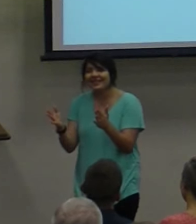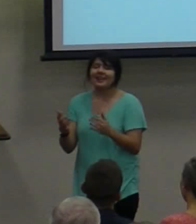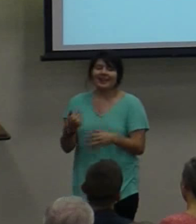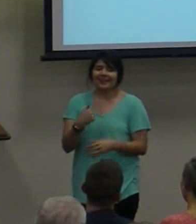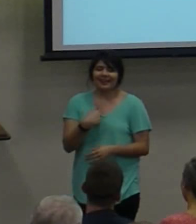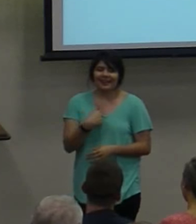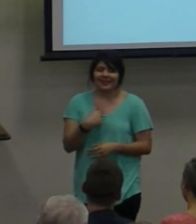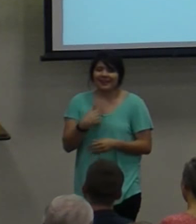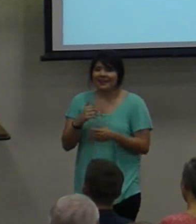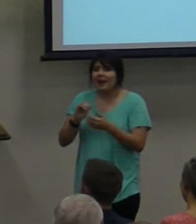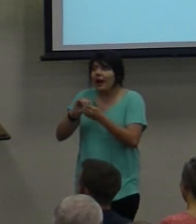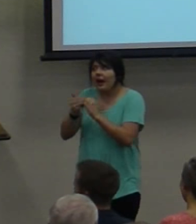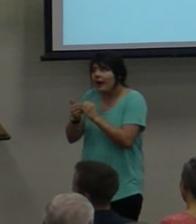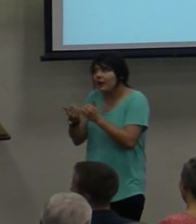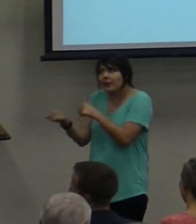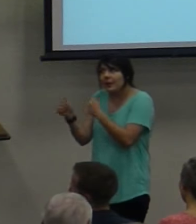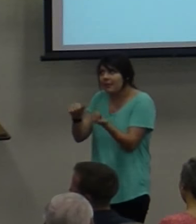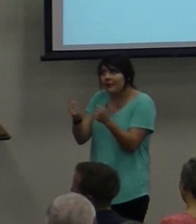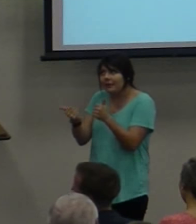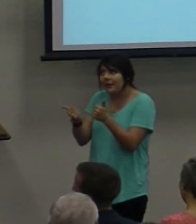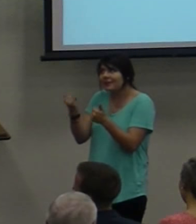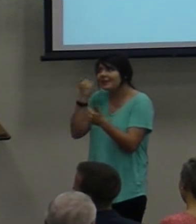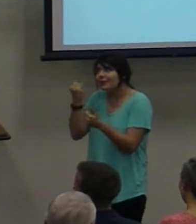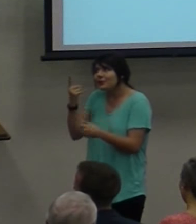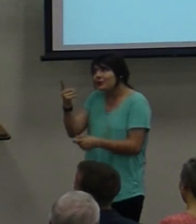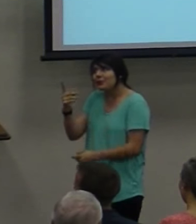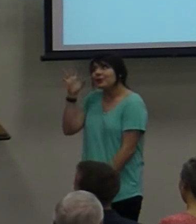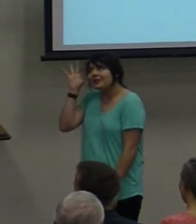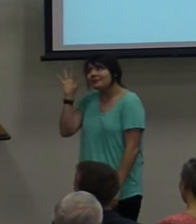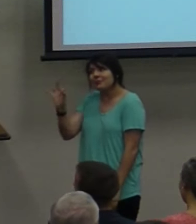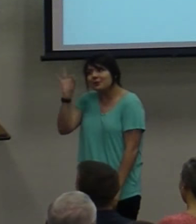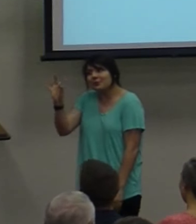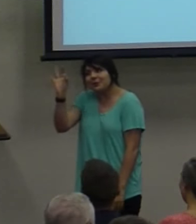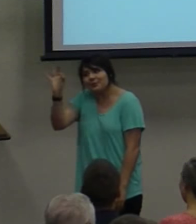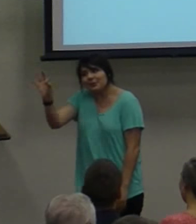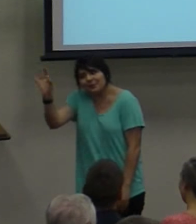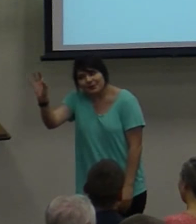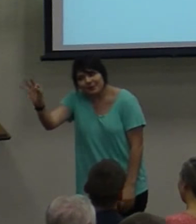How can we get baptized when you just keep preaching?"